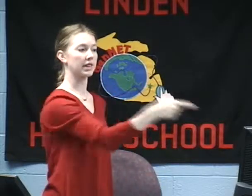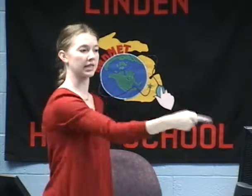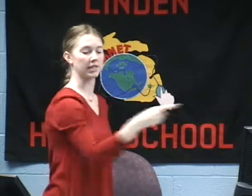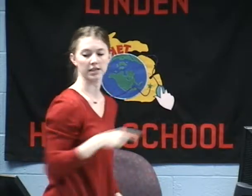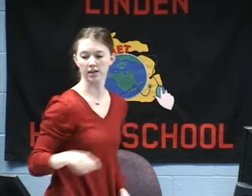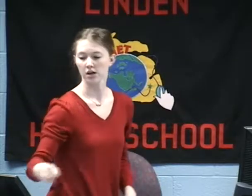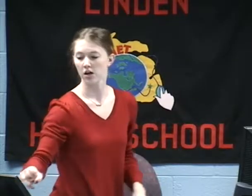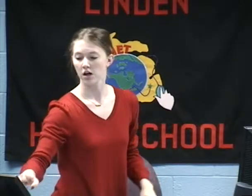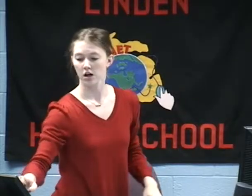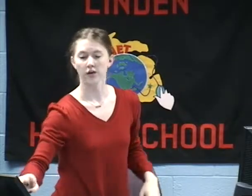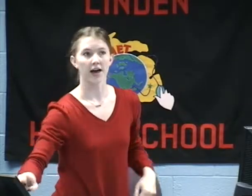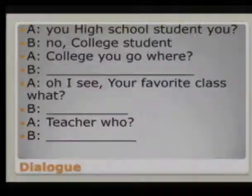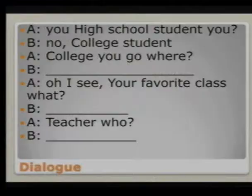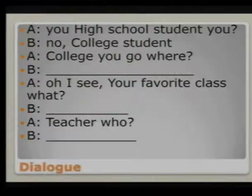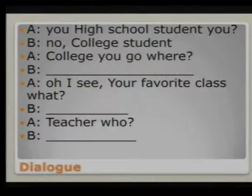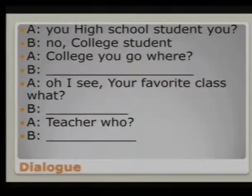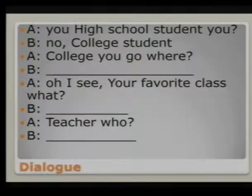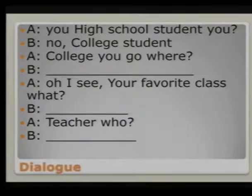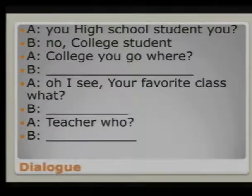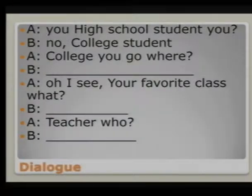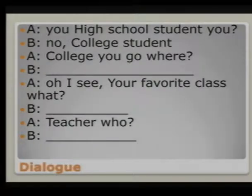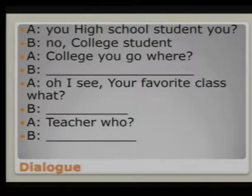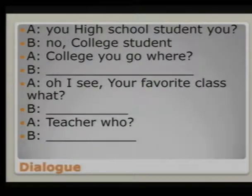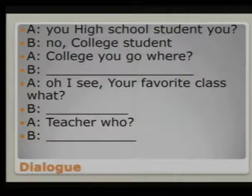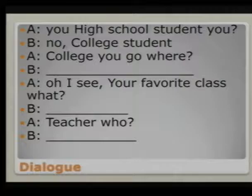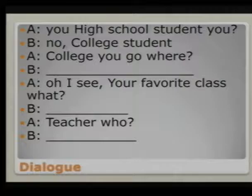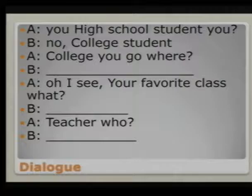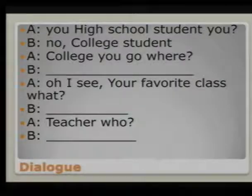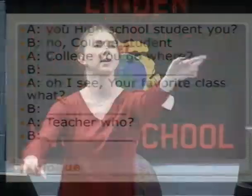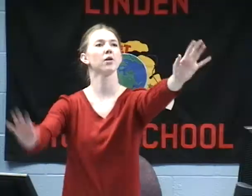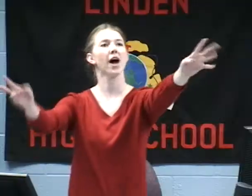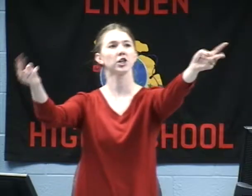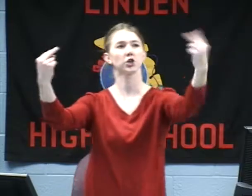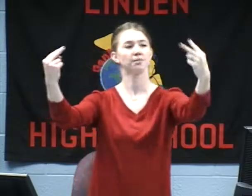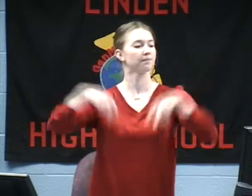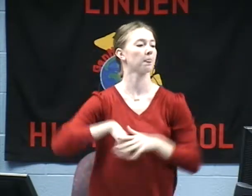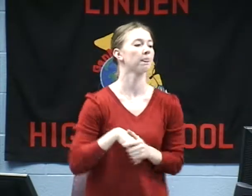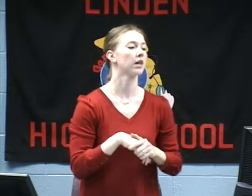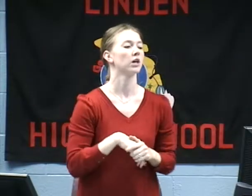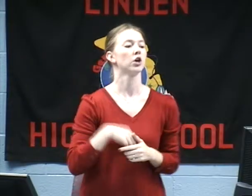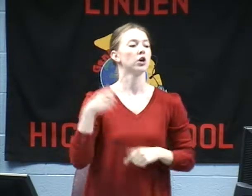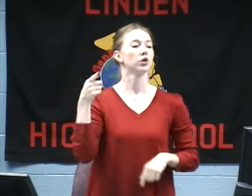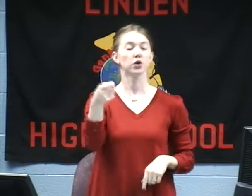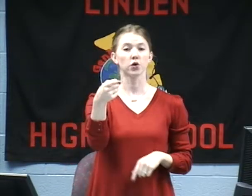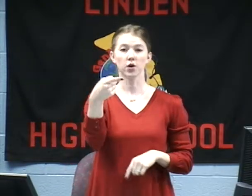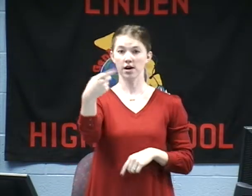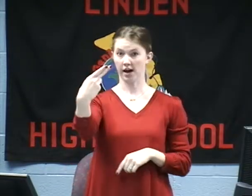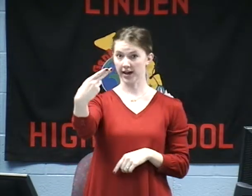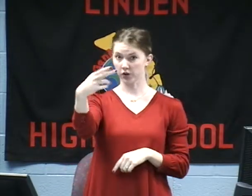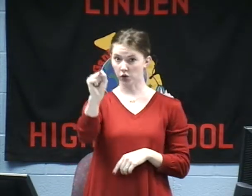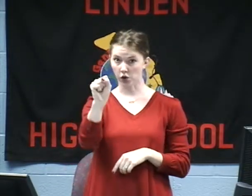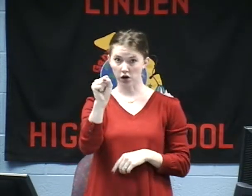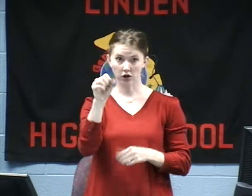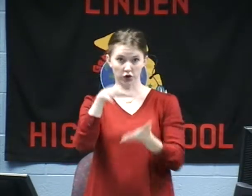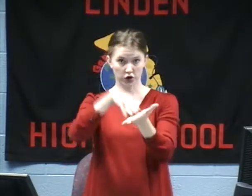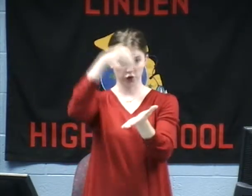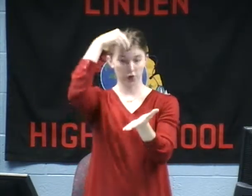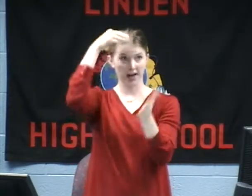I have different characters. Okay, I'm going to go through this really quickly. Everybody watch. You, high school